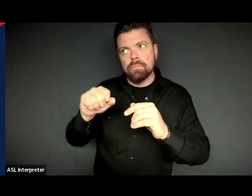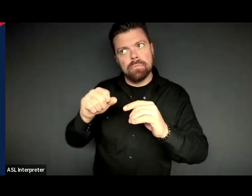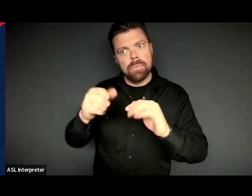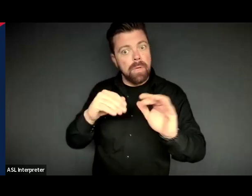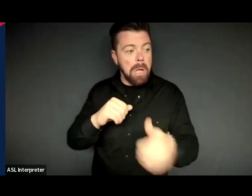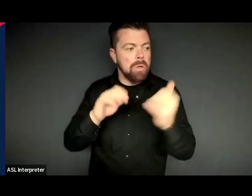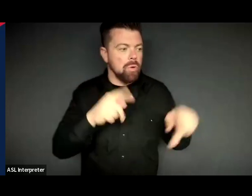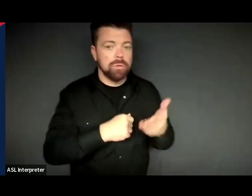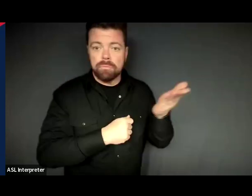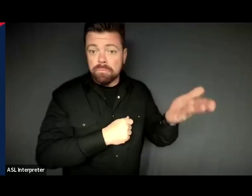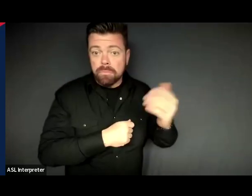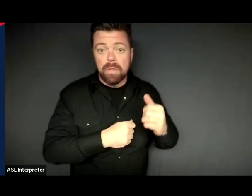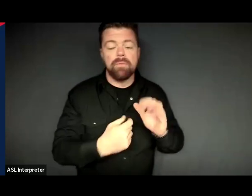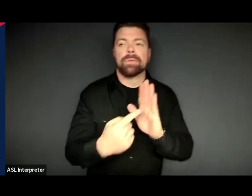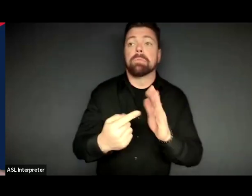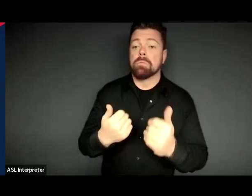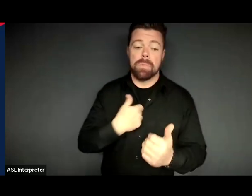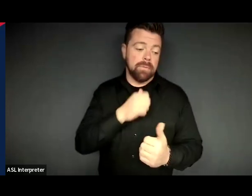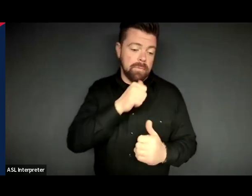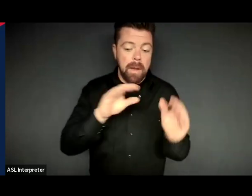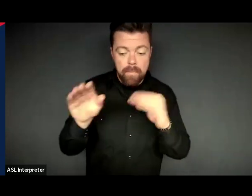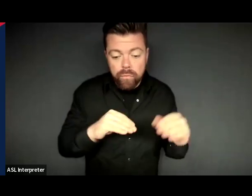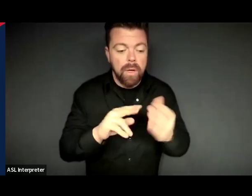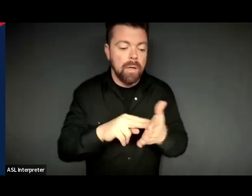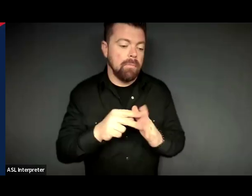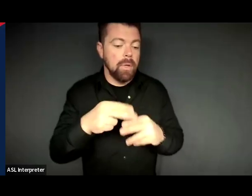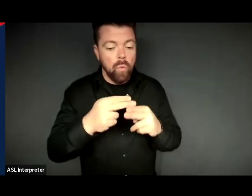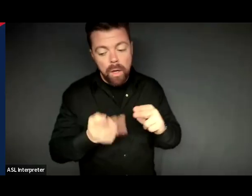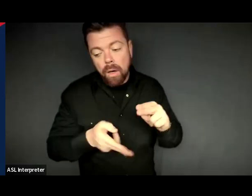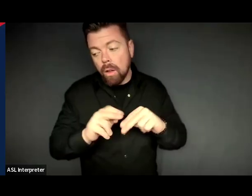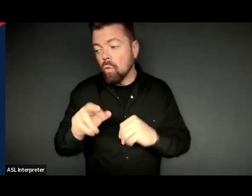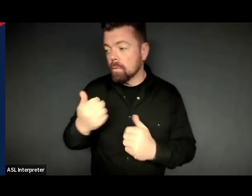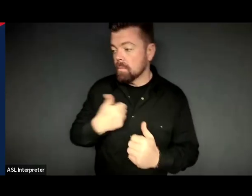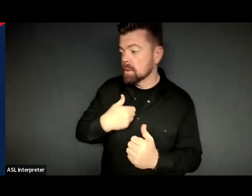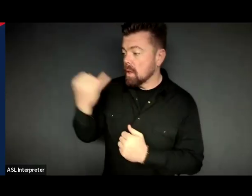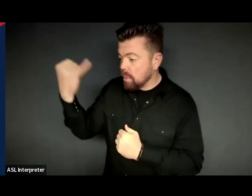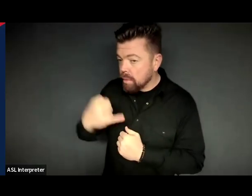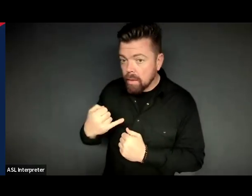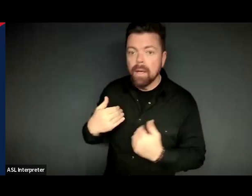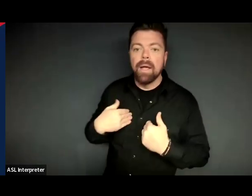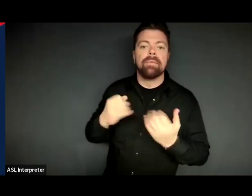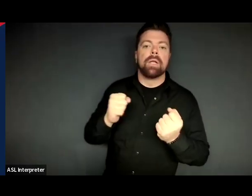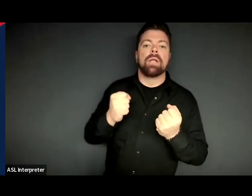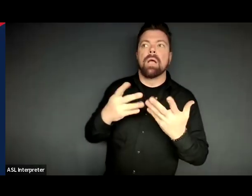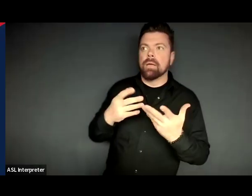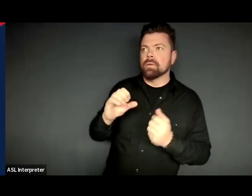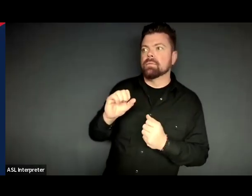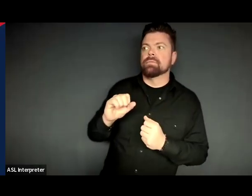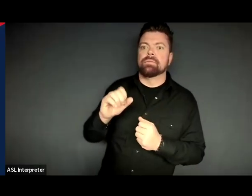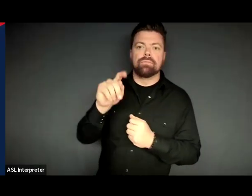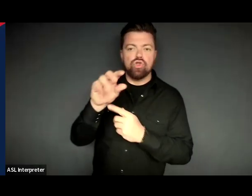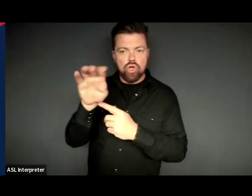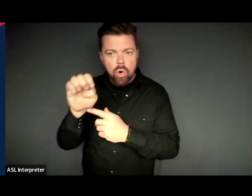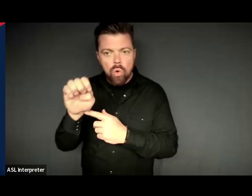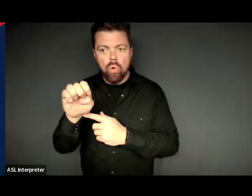oh, I'm not moving, so I'm putting on weight, or I'm too thin, maybe because I have a lot of spasticity or tone in my muscles,